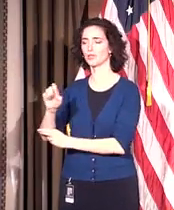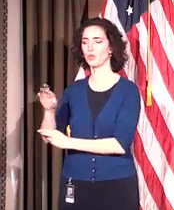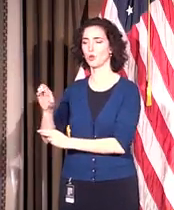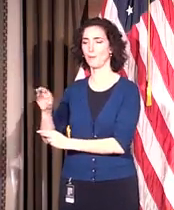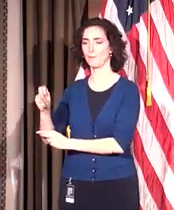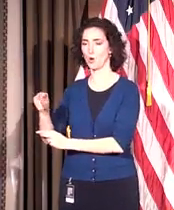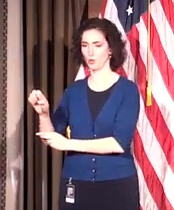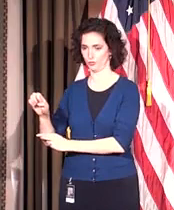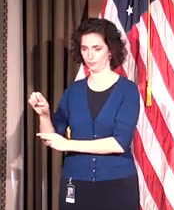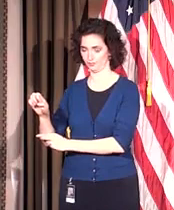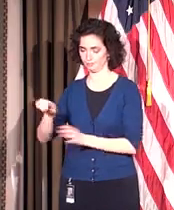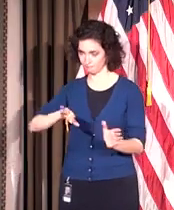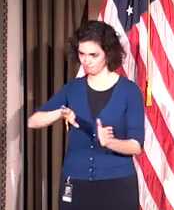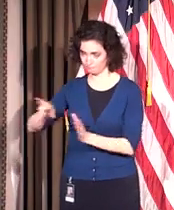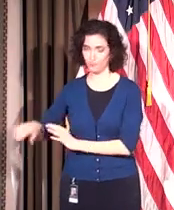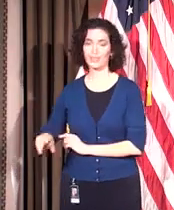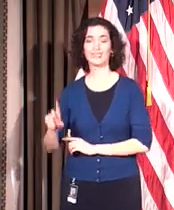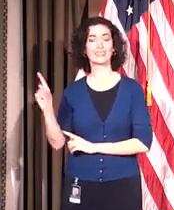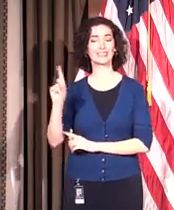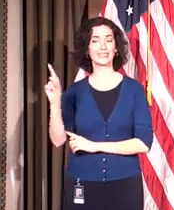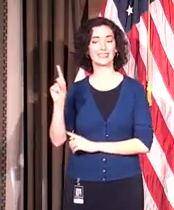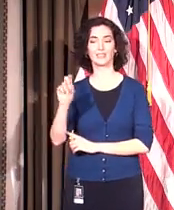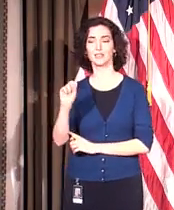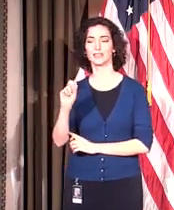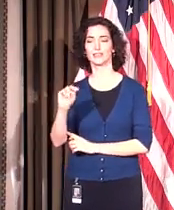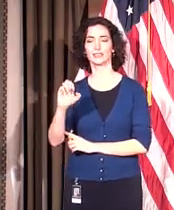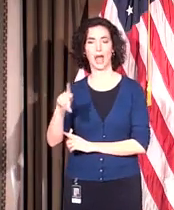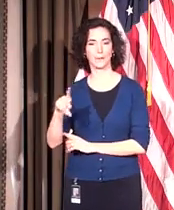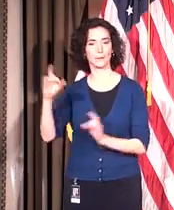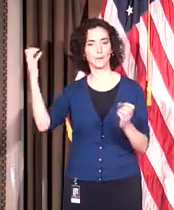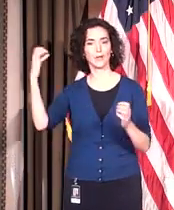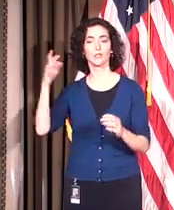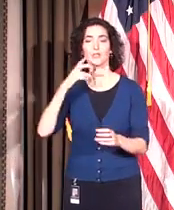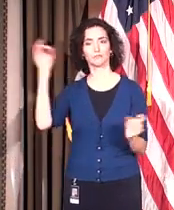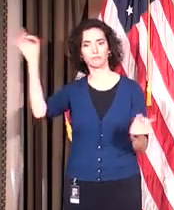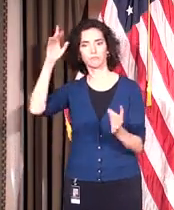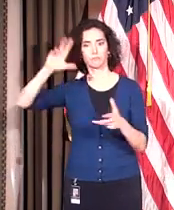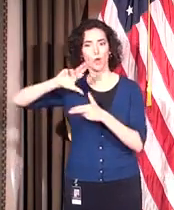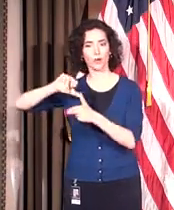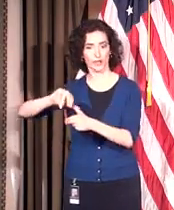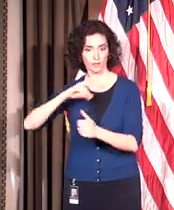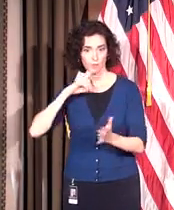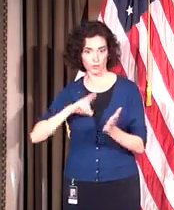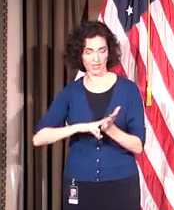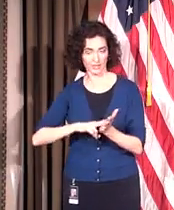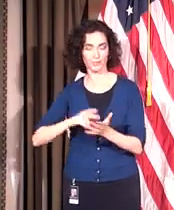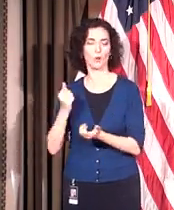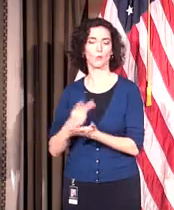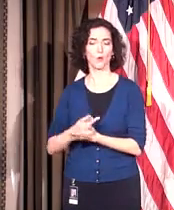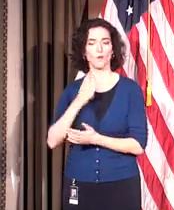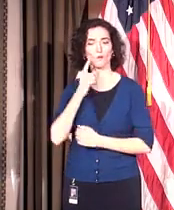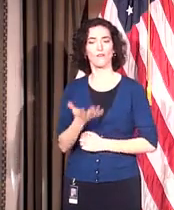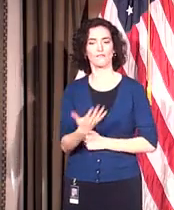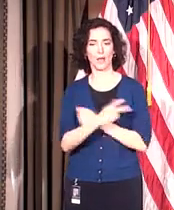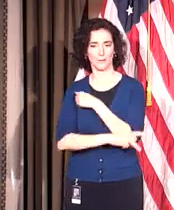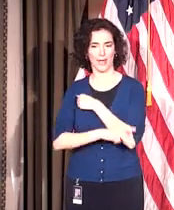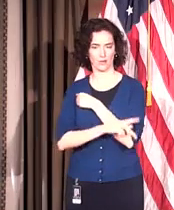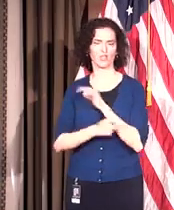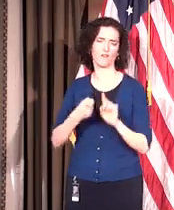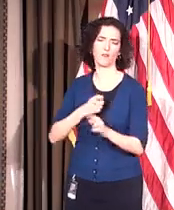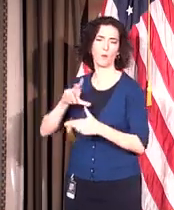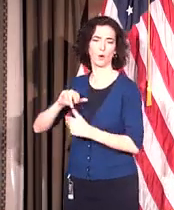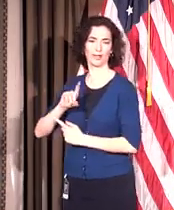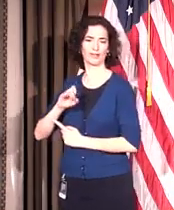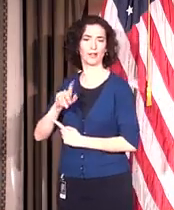DSNAP has been approved for 5 additional parishes because of Hurricane Delta. Those parishes are